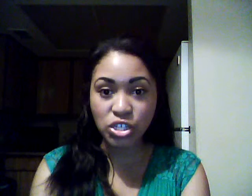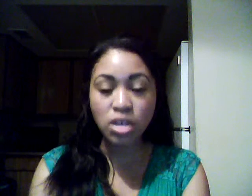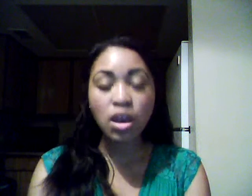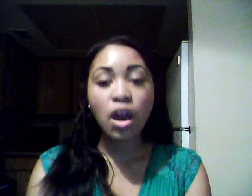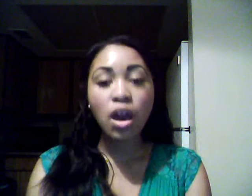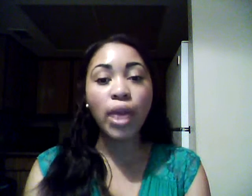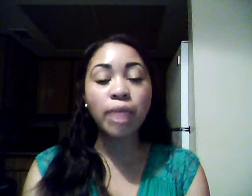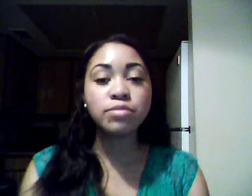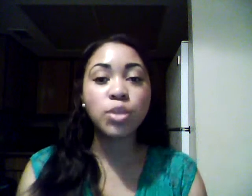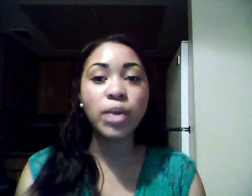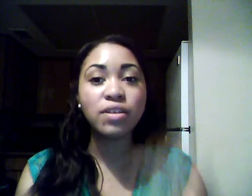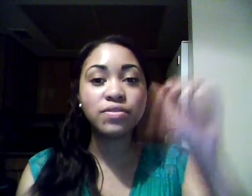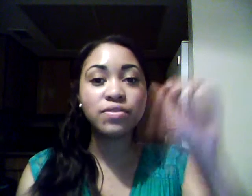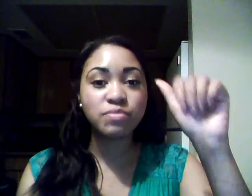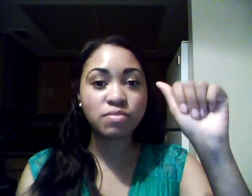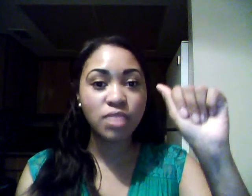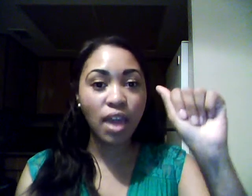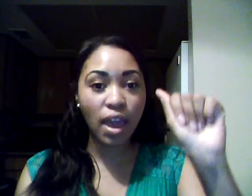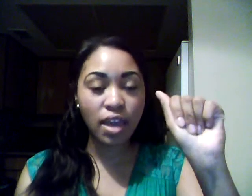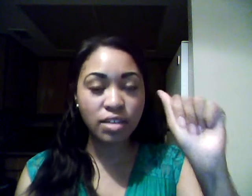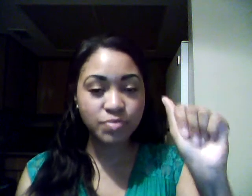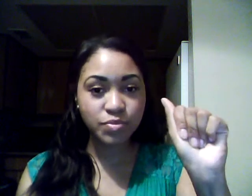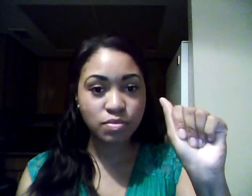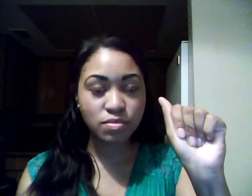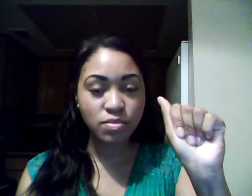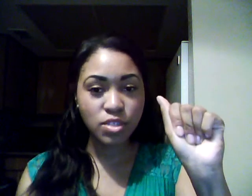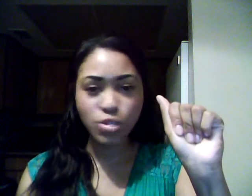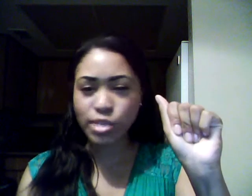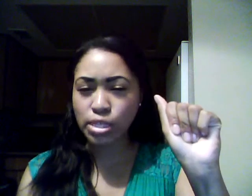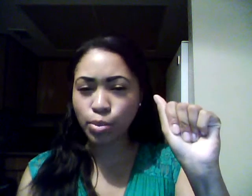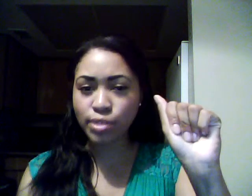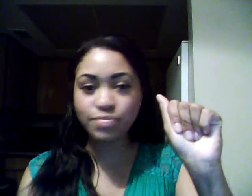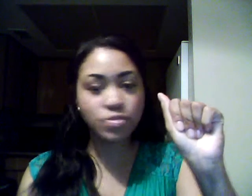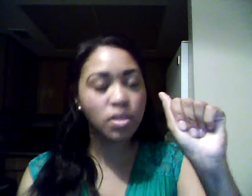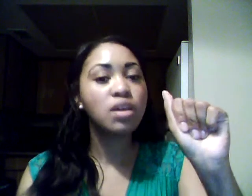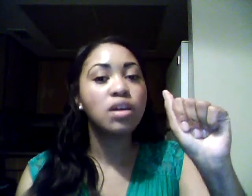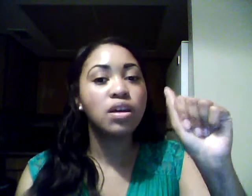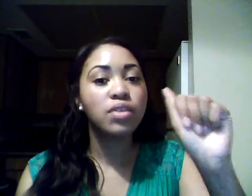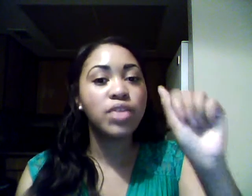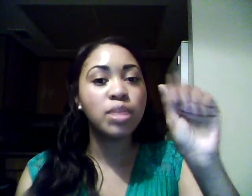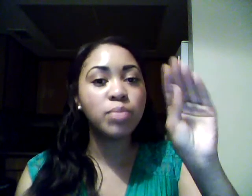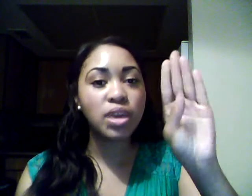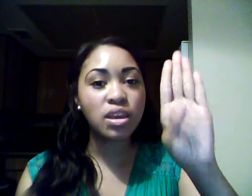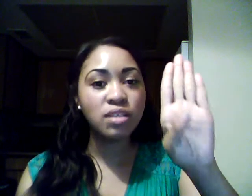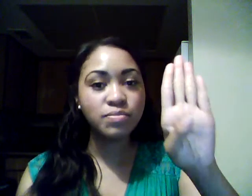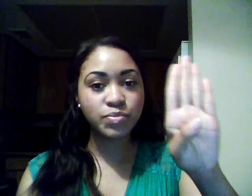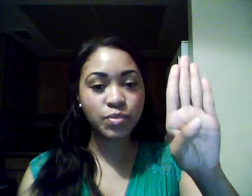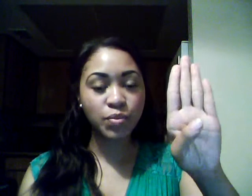first. Okay, so we have A. It's pretty simple. Then B,